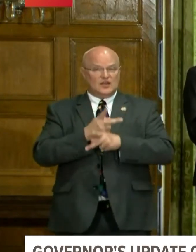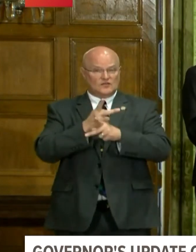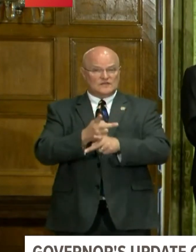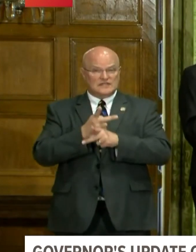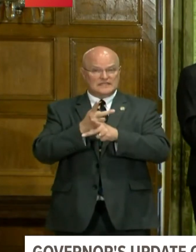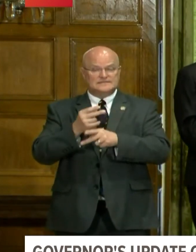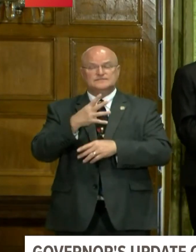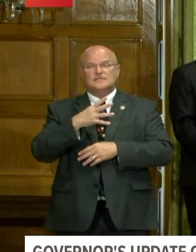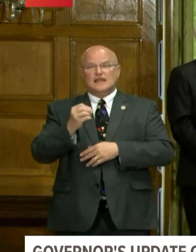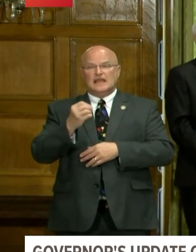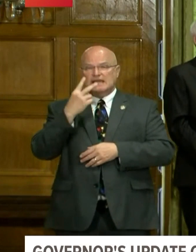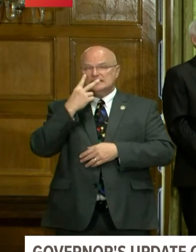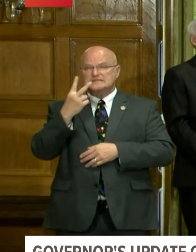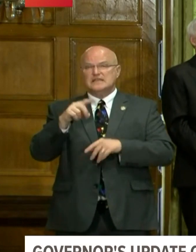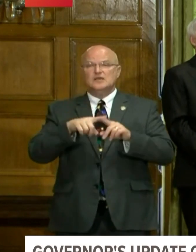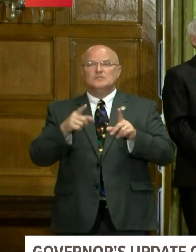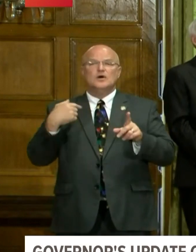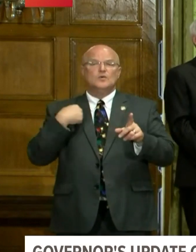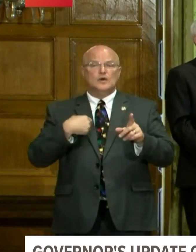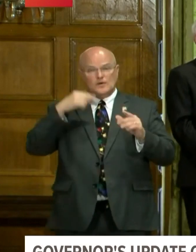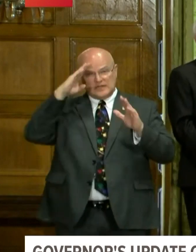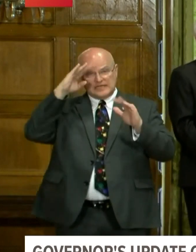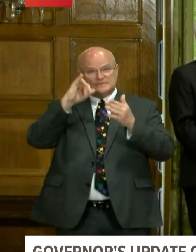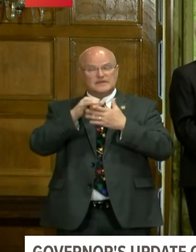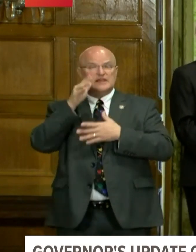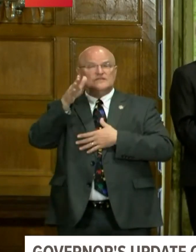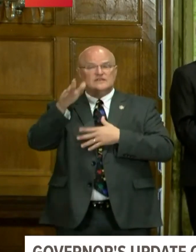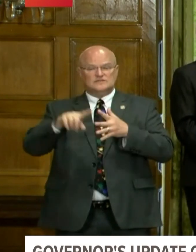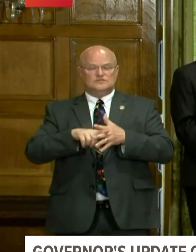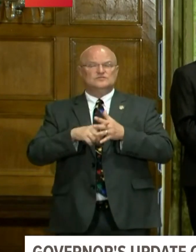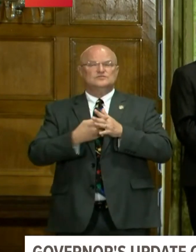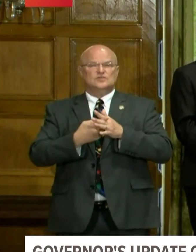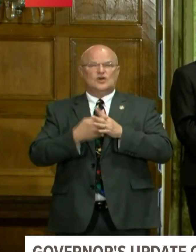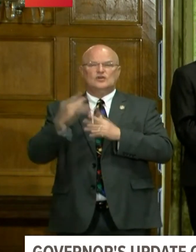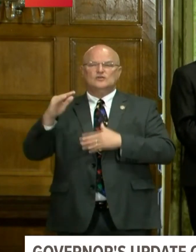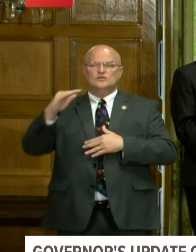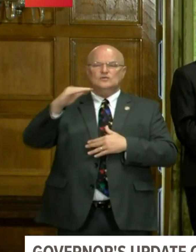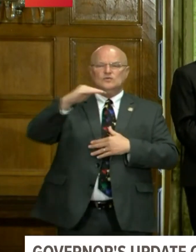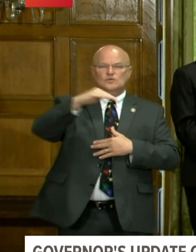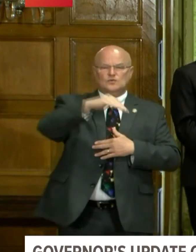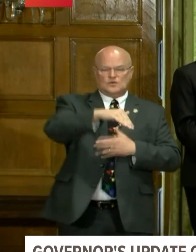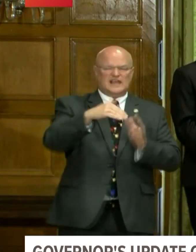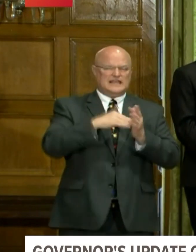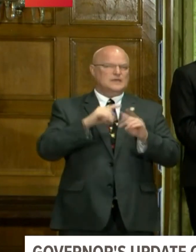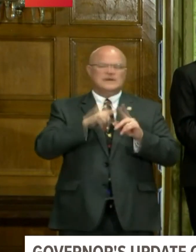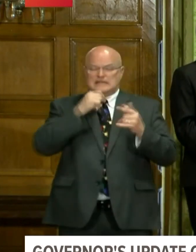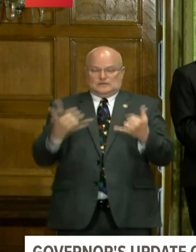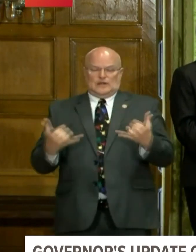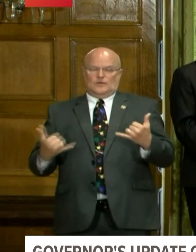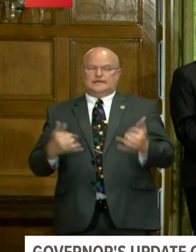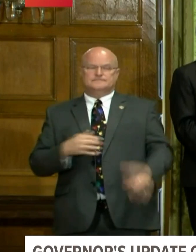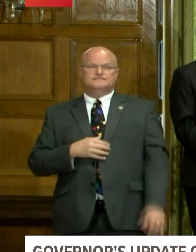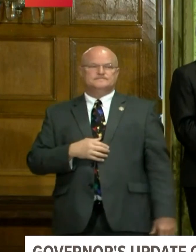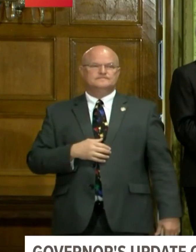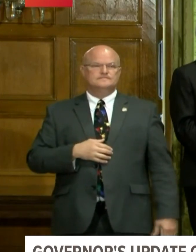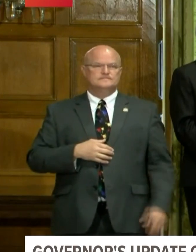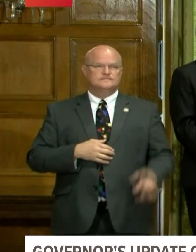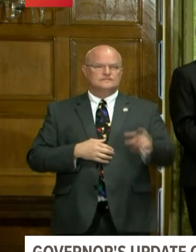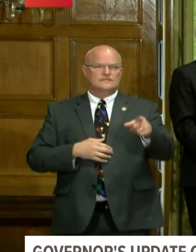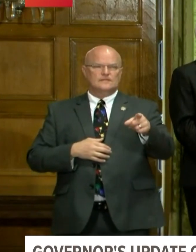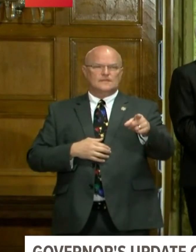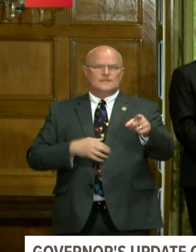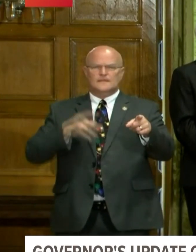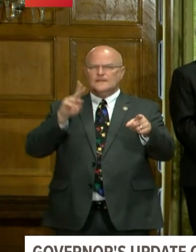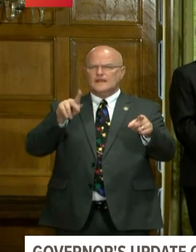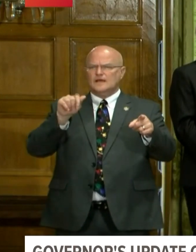carefully and see, but we will expect that eventually to start heading downward, but maybe not right away. Is there any update